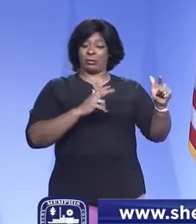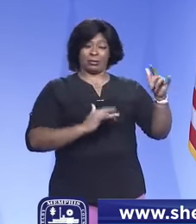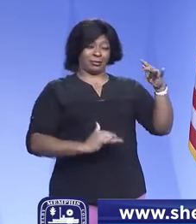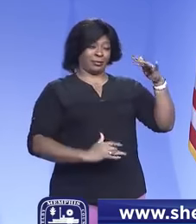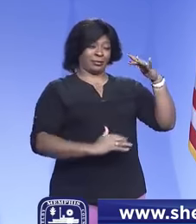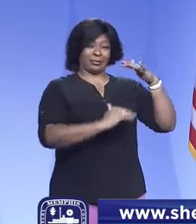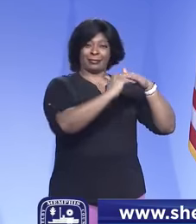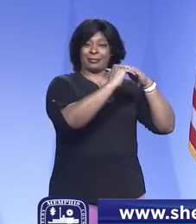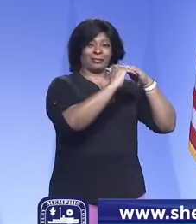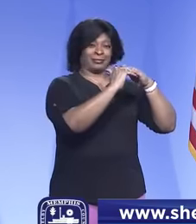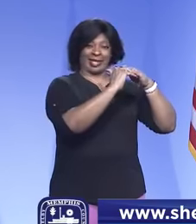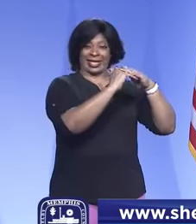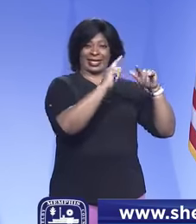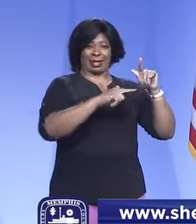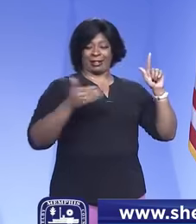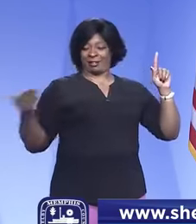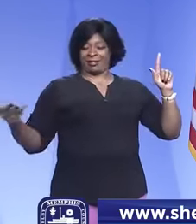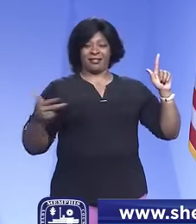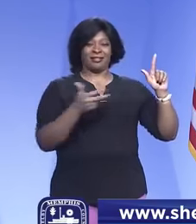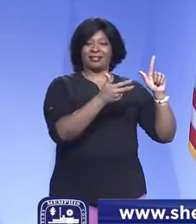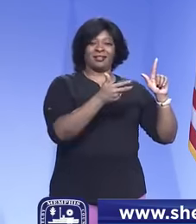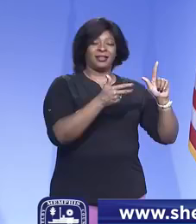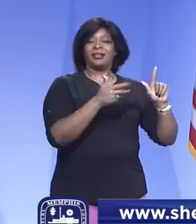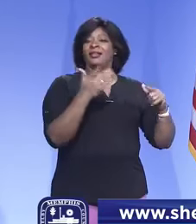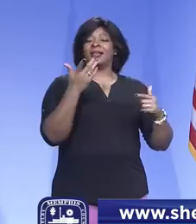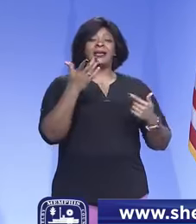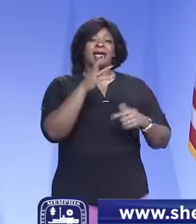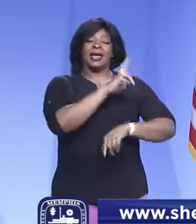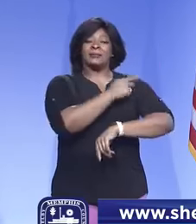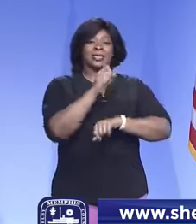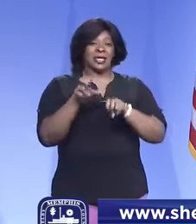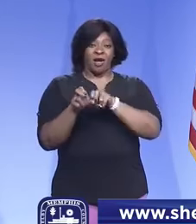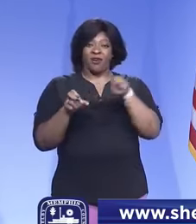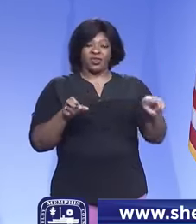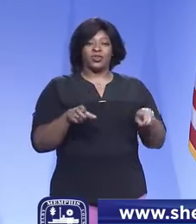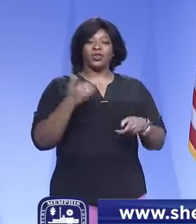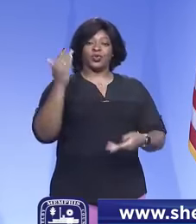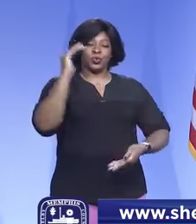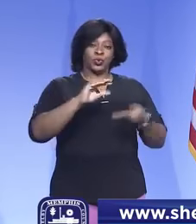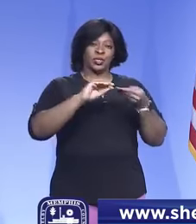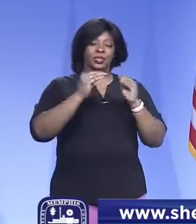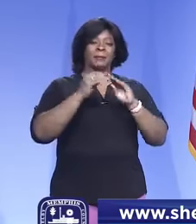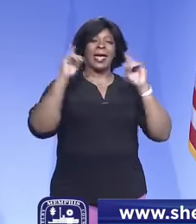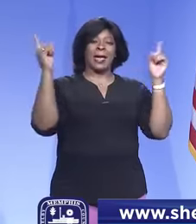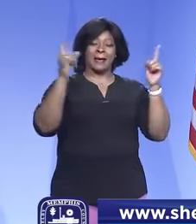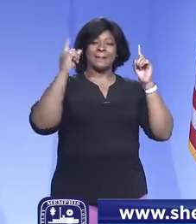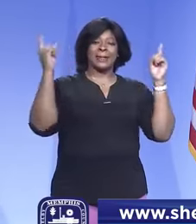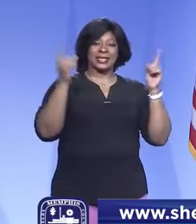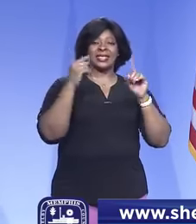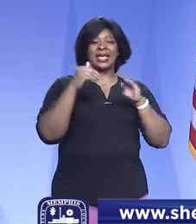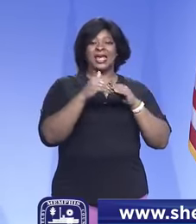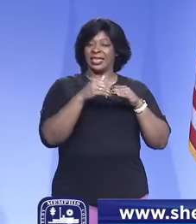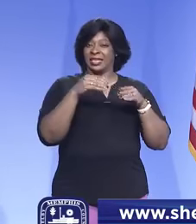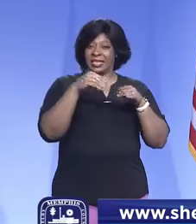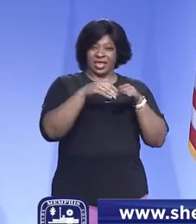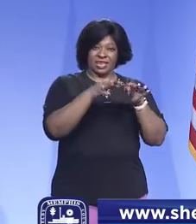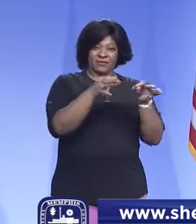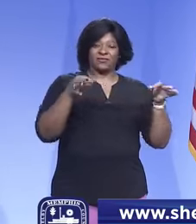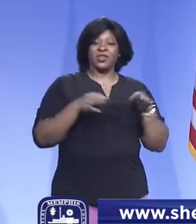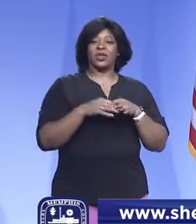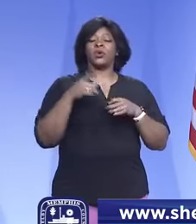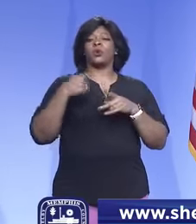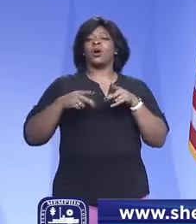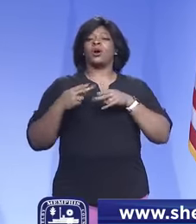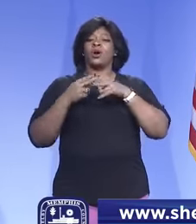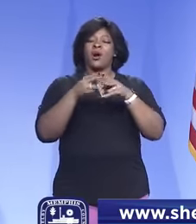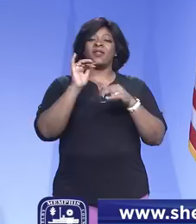capacity, the ambulances can't offload, so you reduce the number of ambulances in the field, and you reduce what they